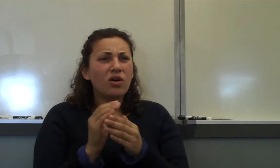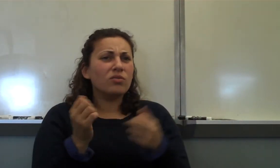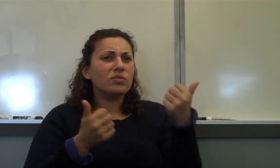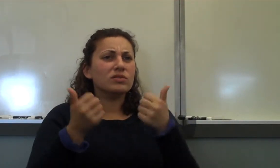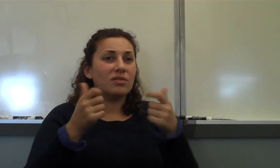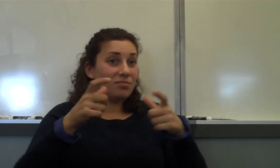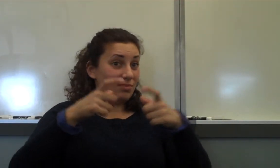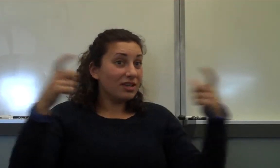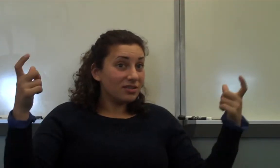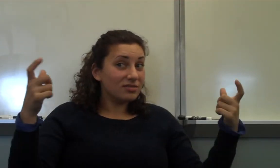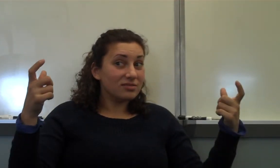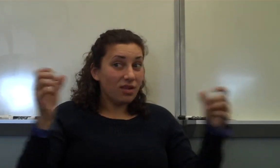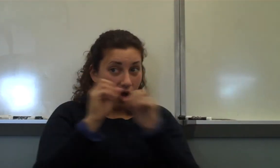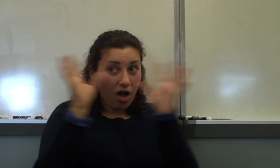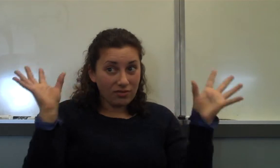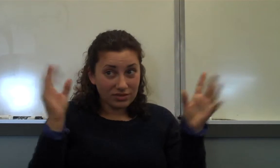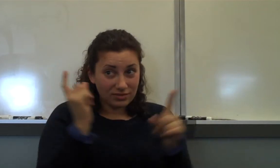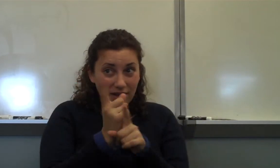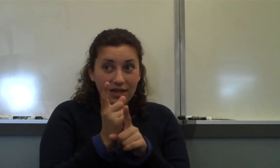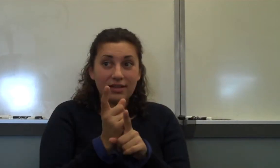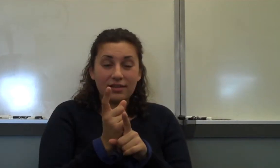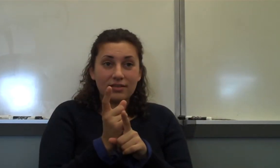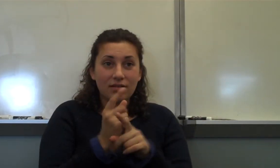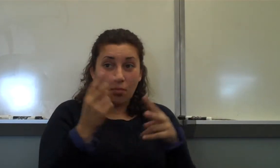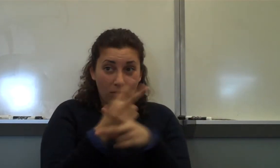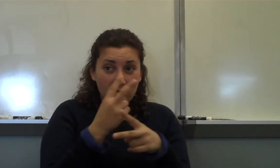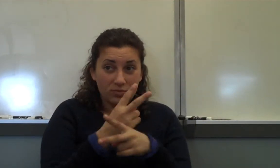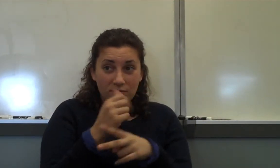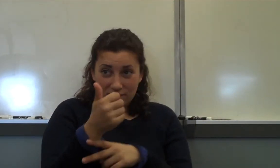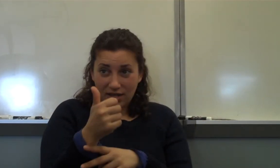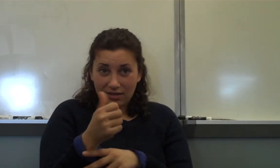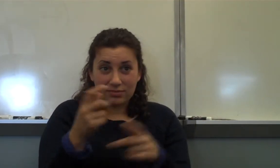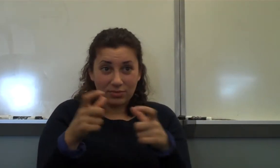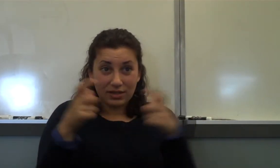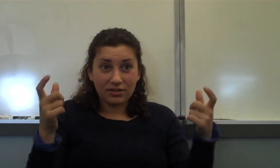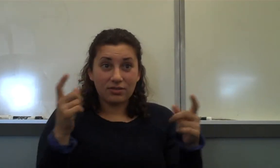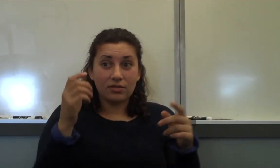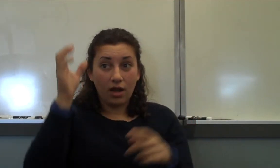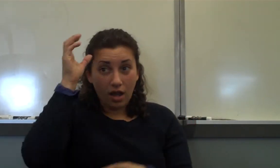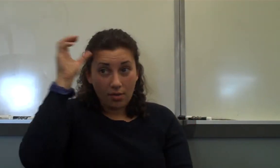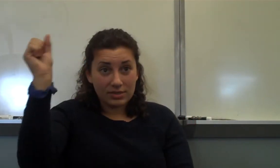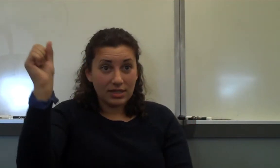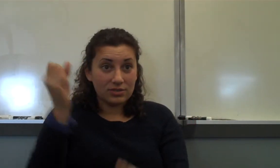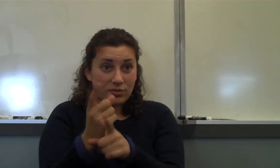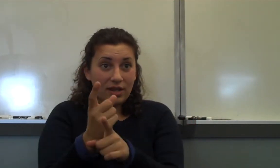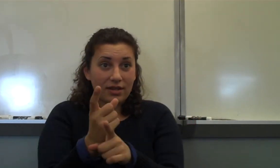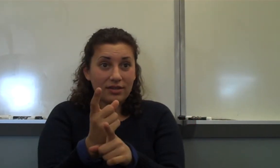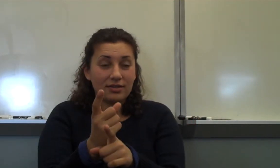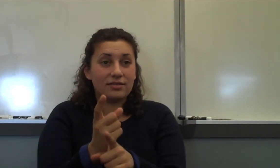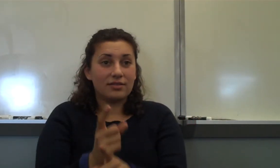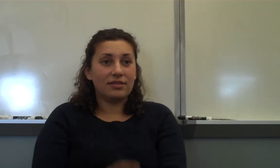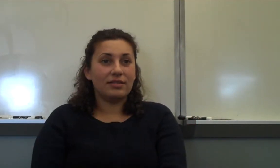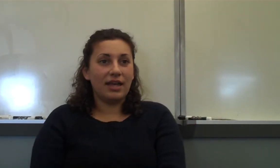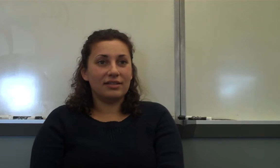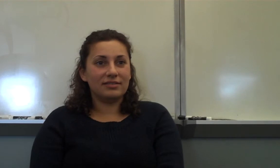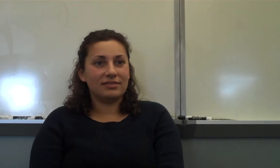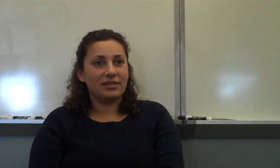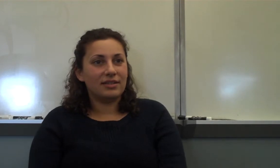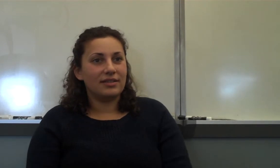Bigger, obviously. You multiply something by 10, it's getting bigger, right? Is that common sense now? It is now. All right. Yeah. So here